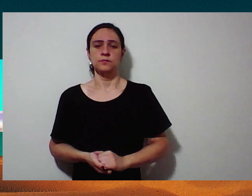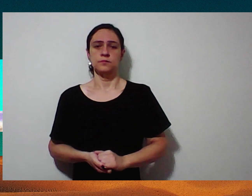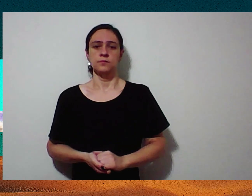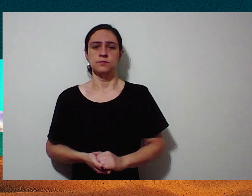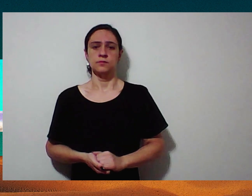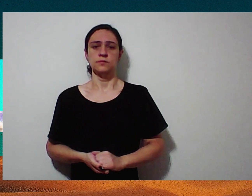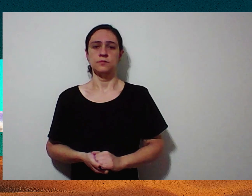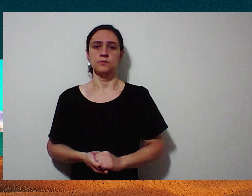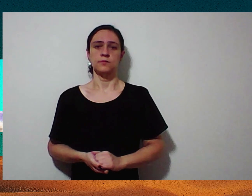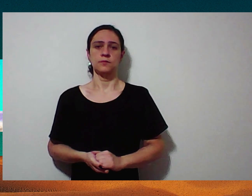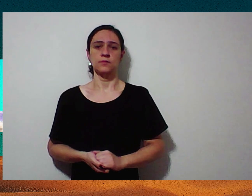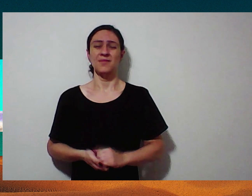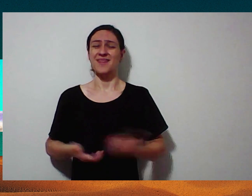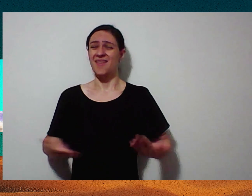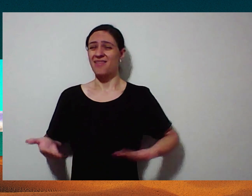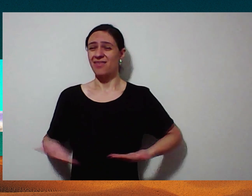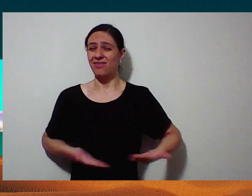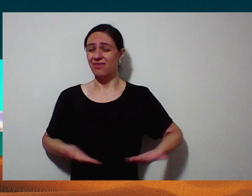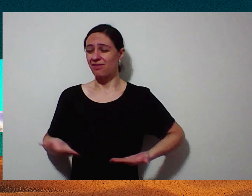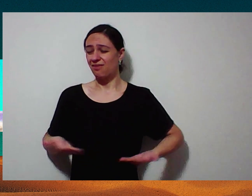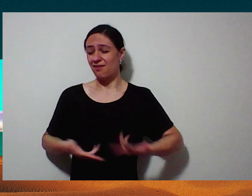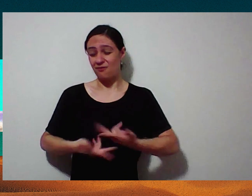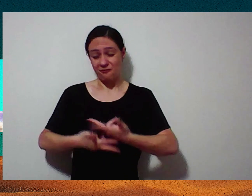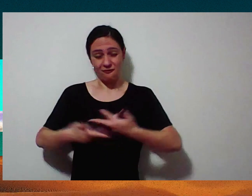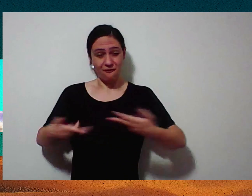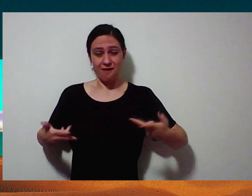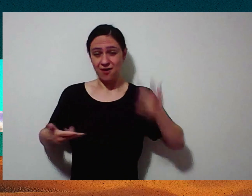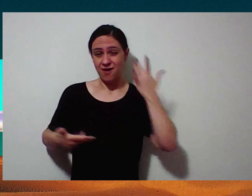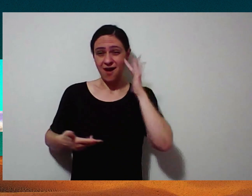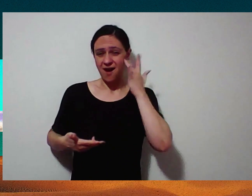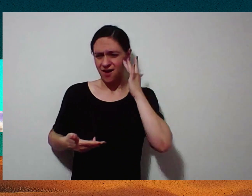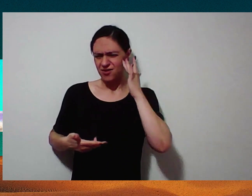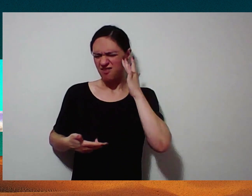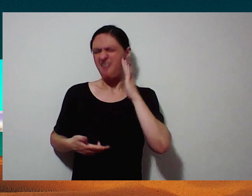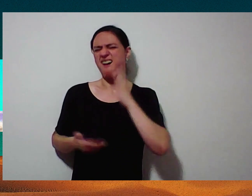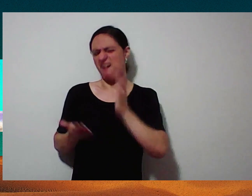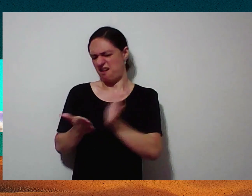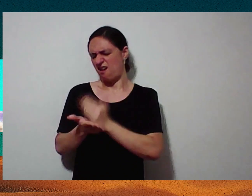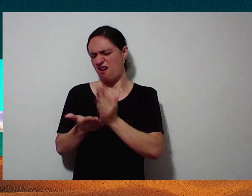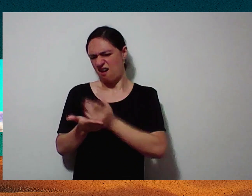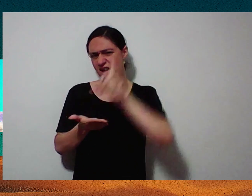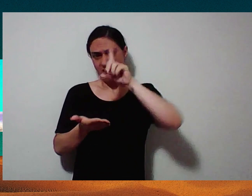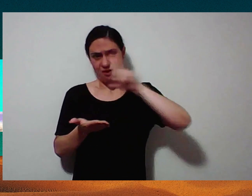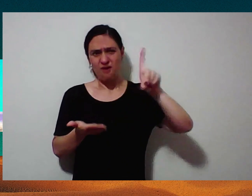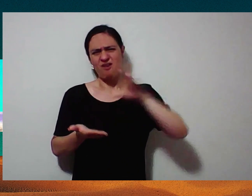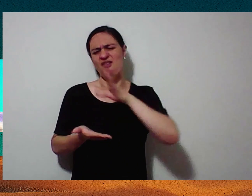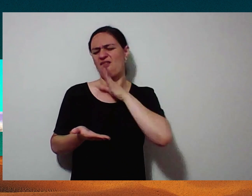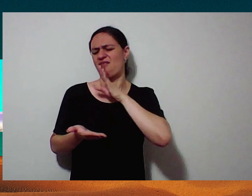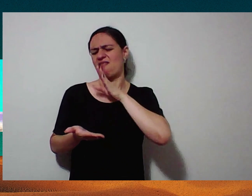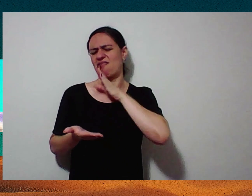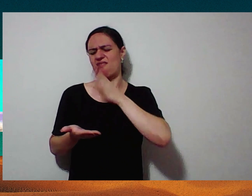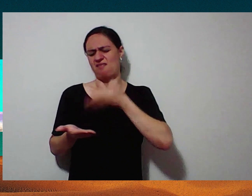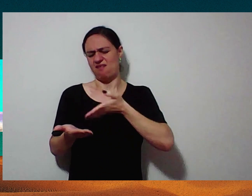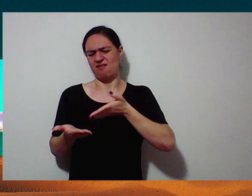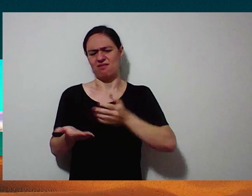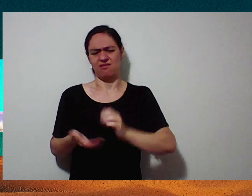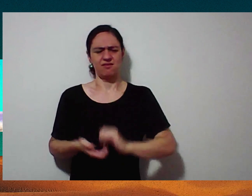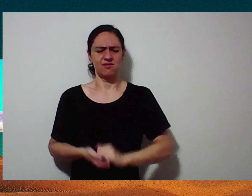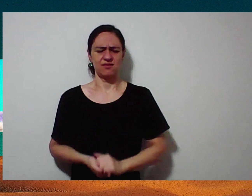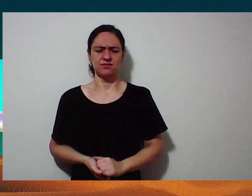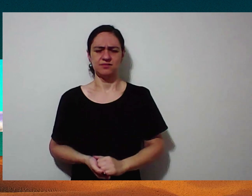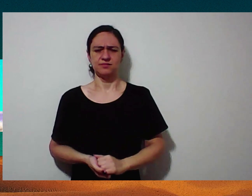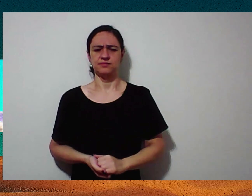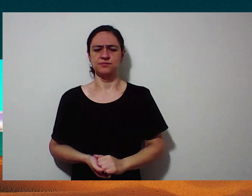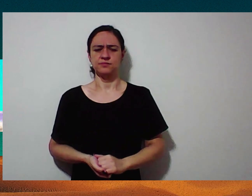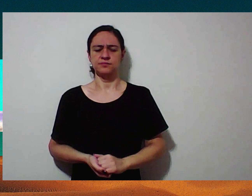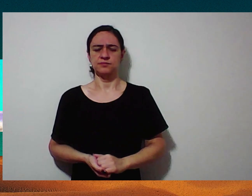Deus acham que são muito conhecedores da Bíblia. Many servants of God, they think that they are